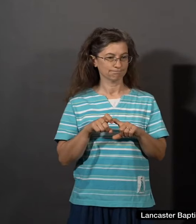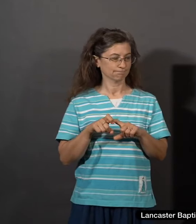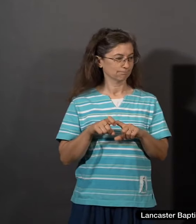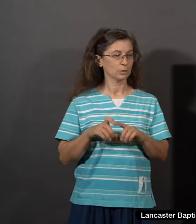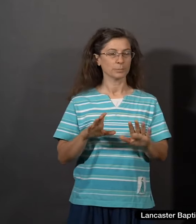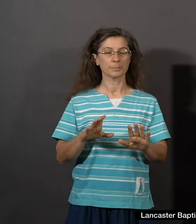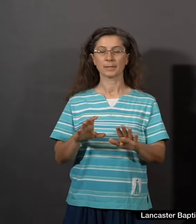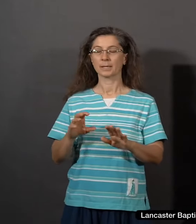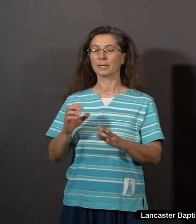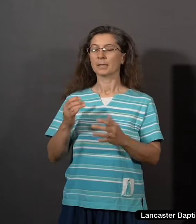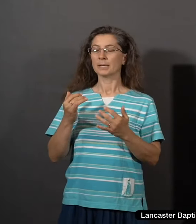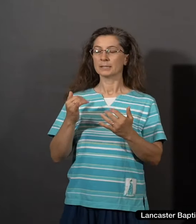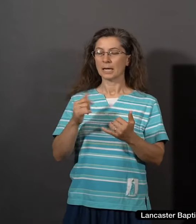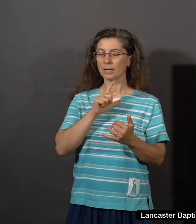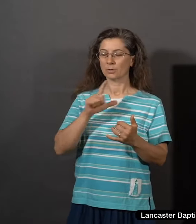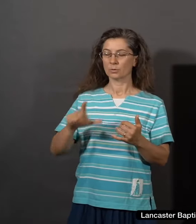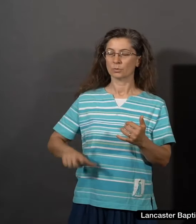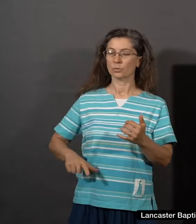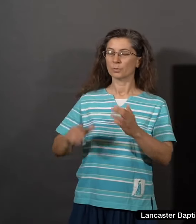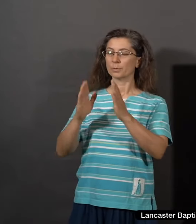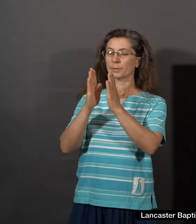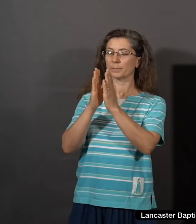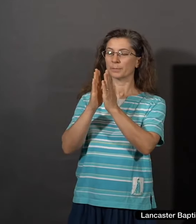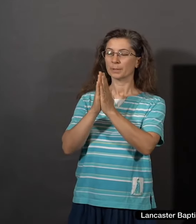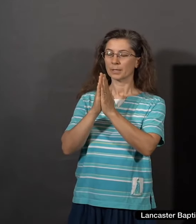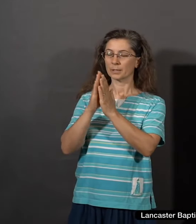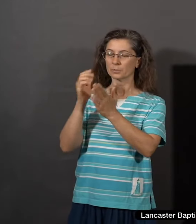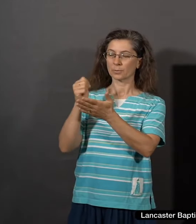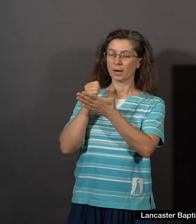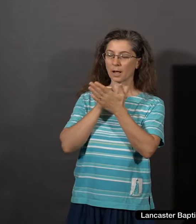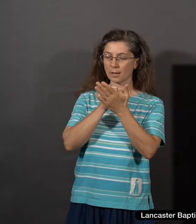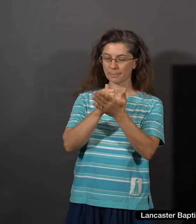be down and pray that uh you would help us